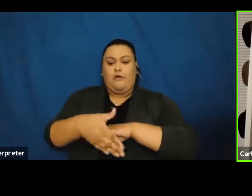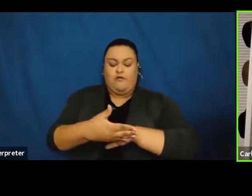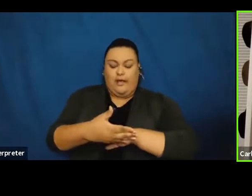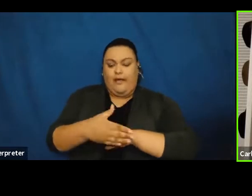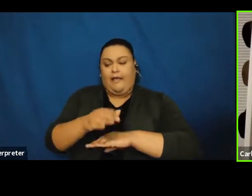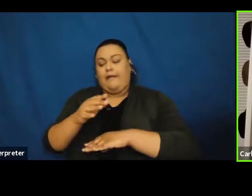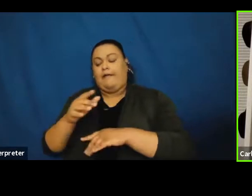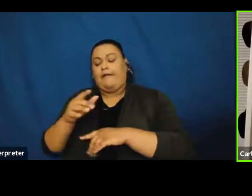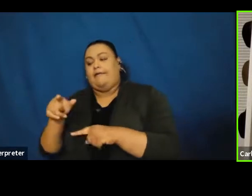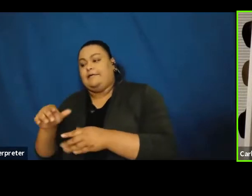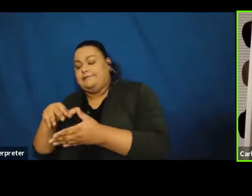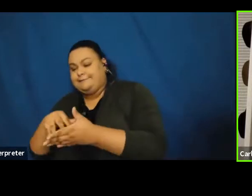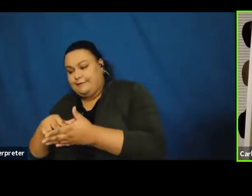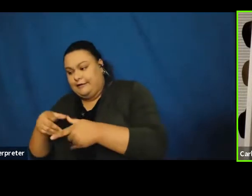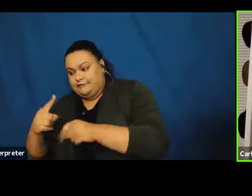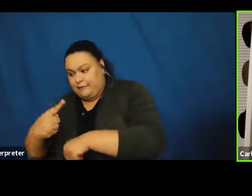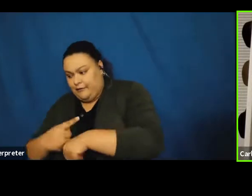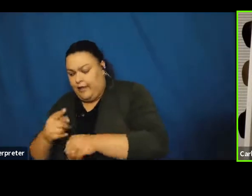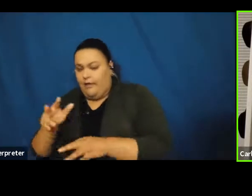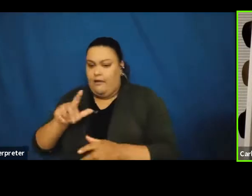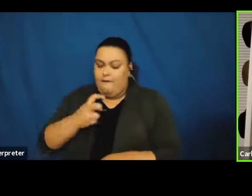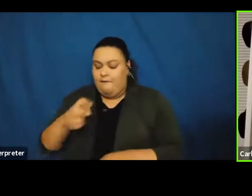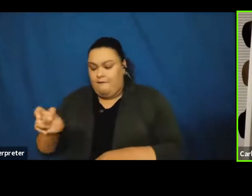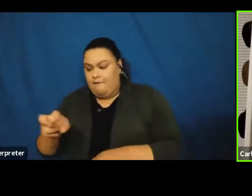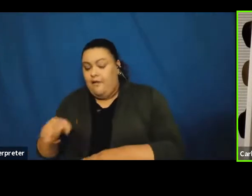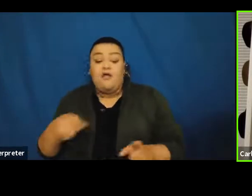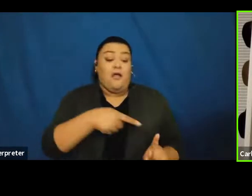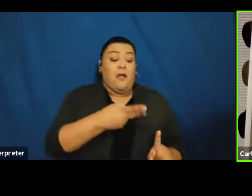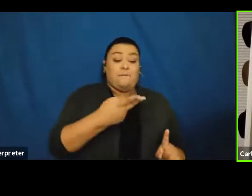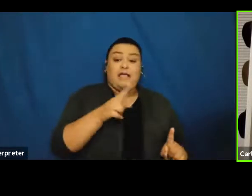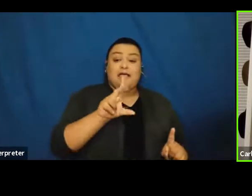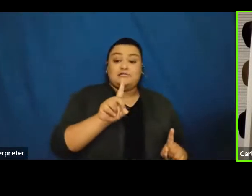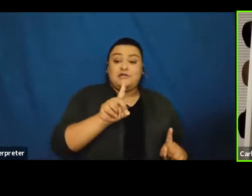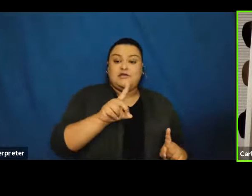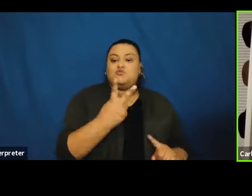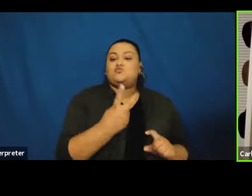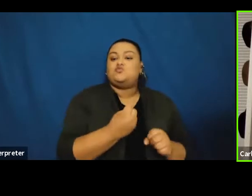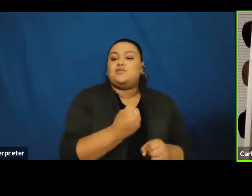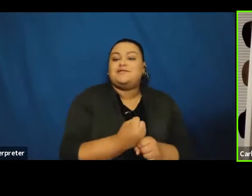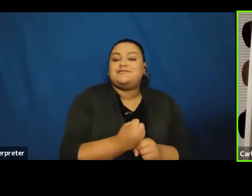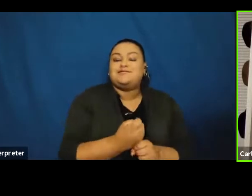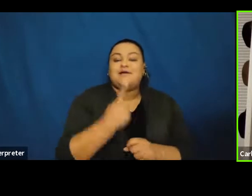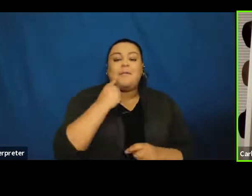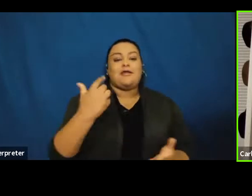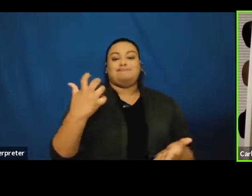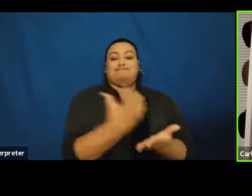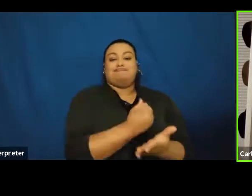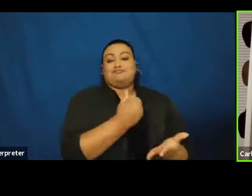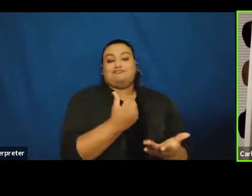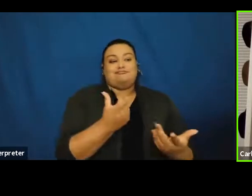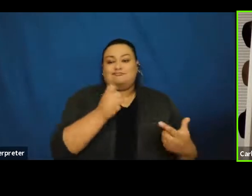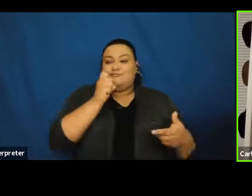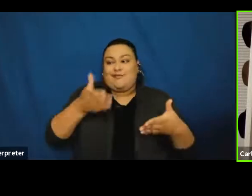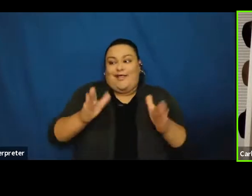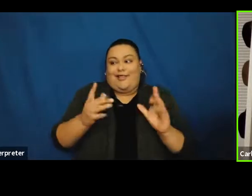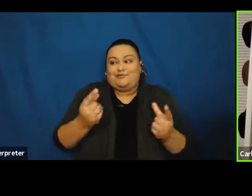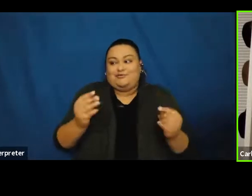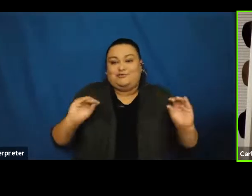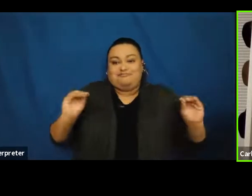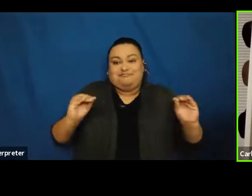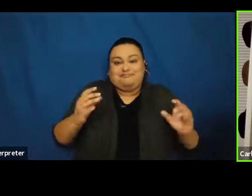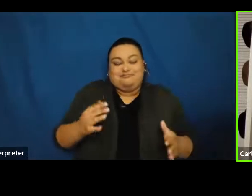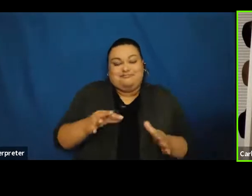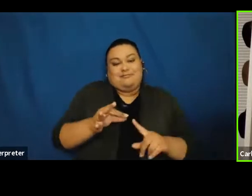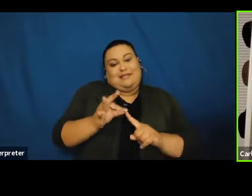and for the PhD it only took me 2 years, because I took advantage of the time that I had nothing else to do except to study, right? And I